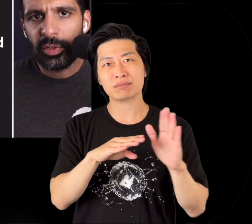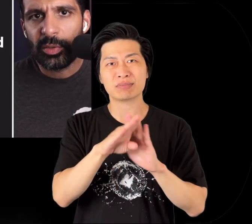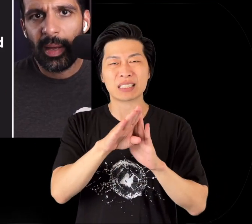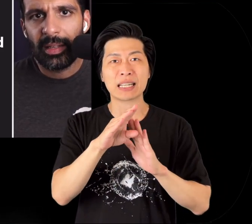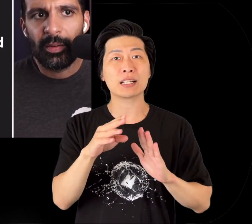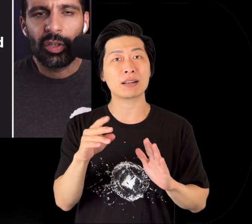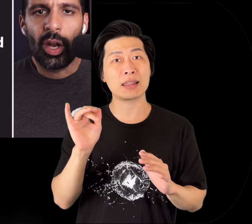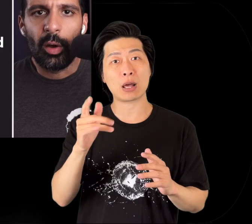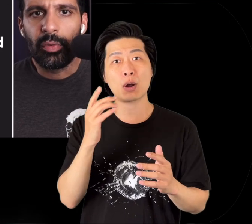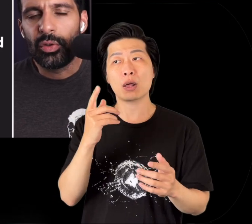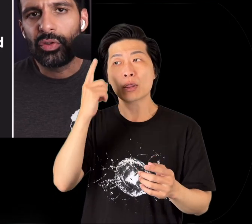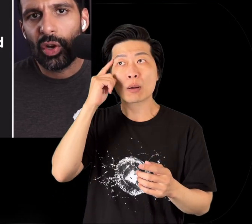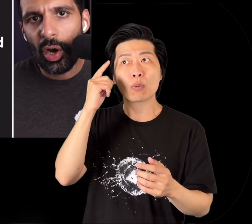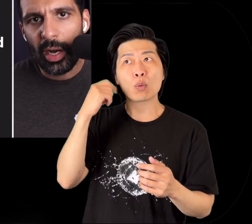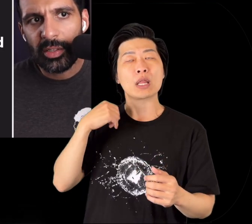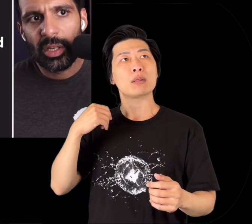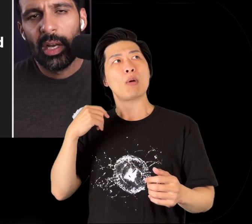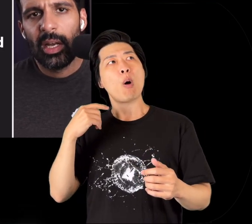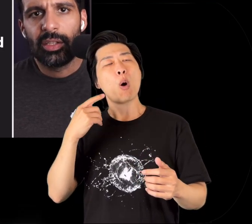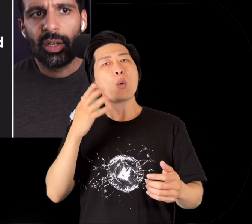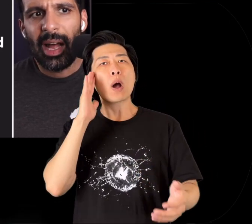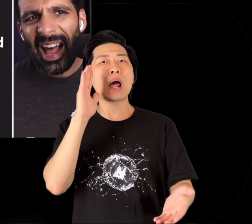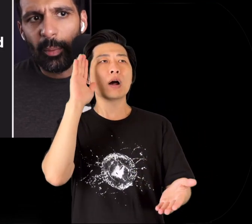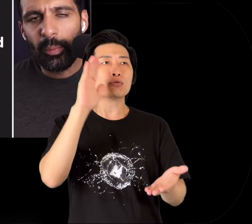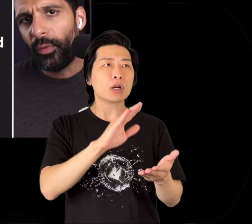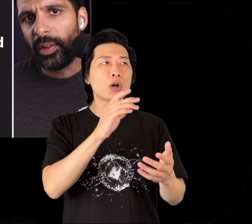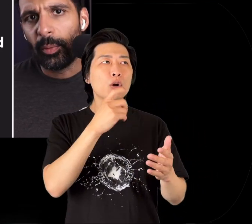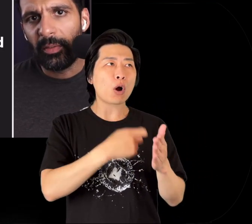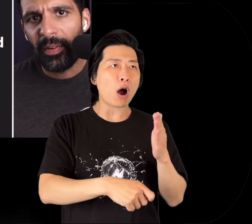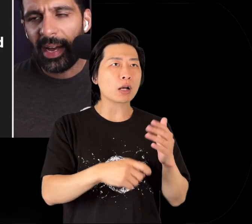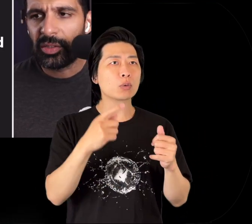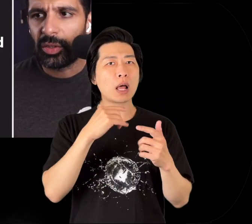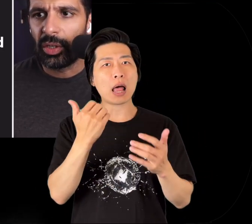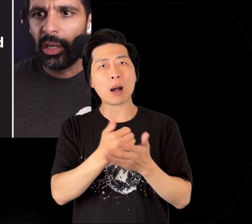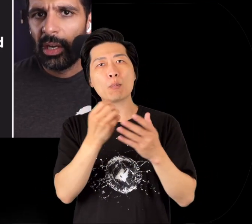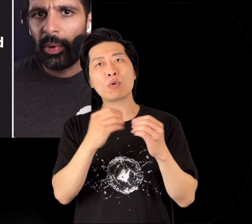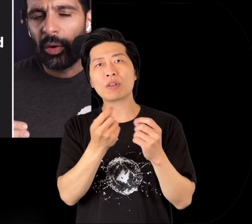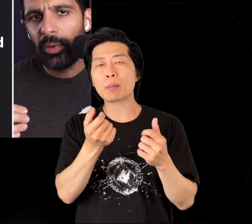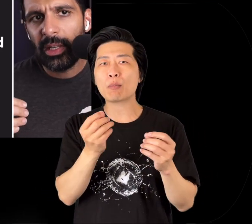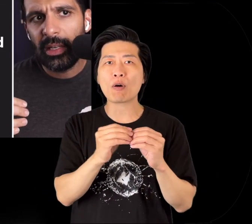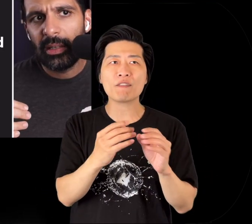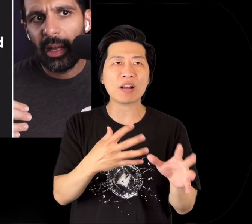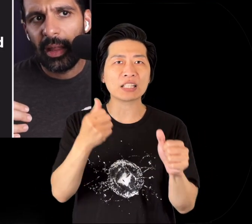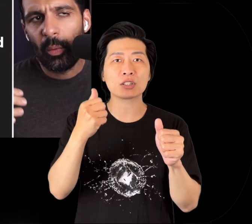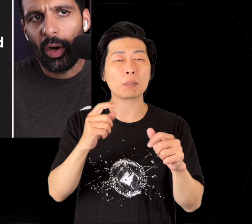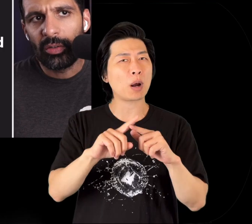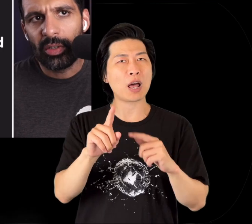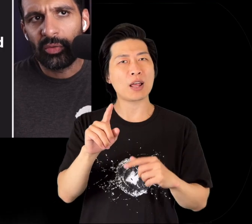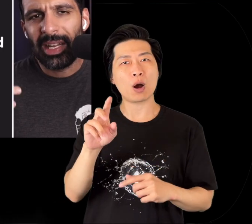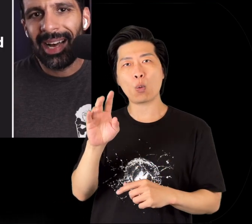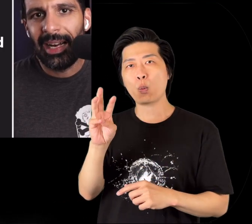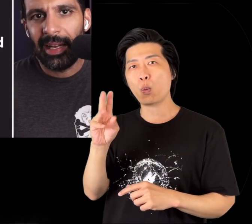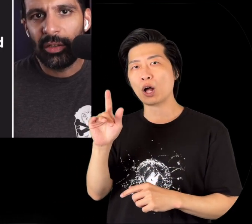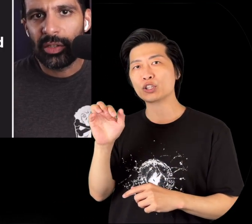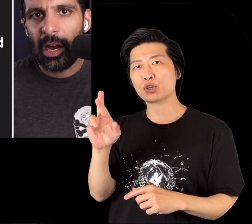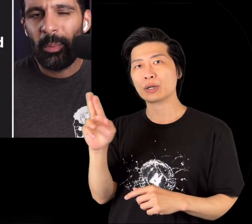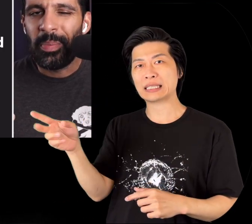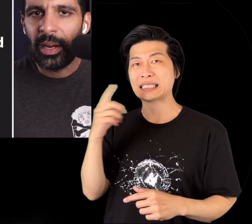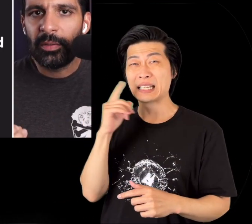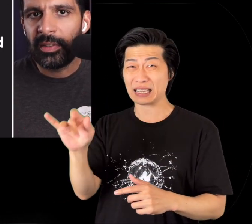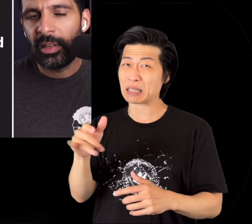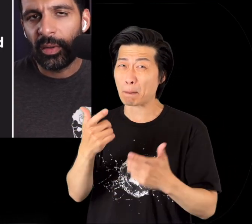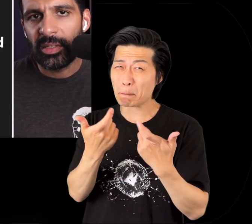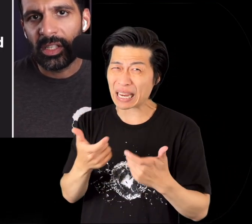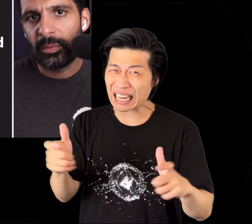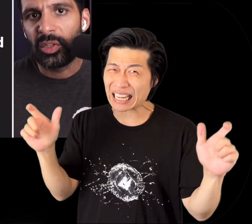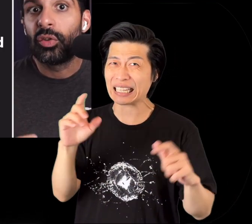cost perspective. It's going to help reduce costs, is going to help move a little bit faster. But I think Walter is really highlighting just how big